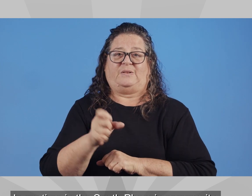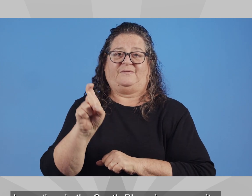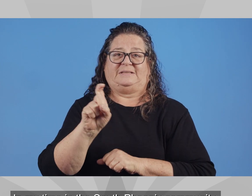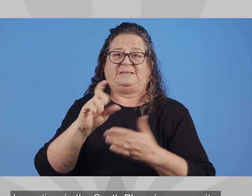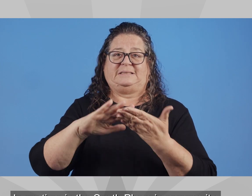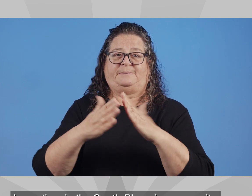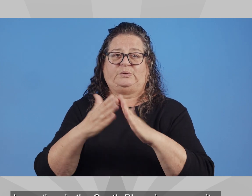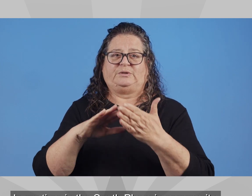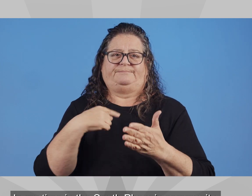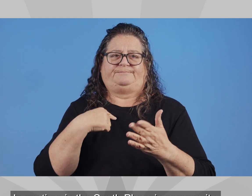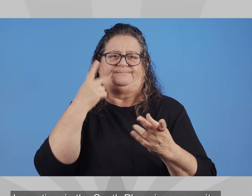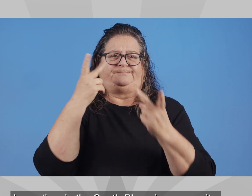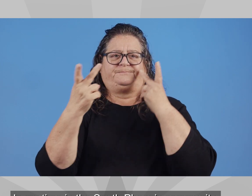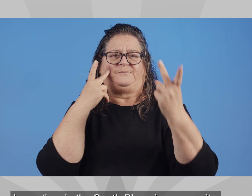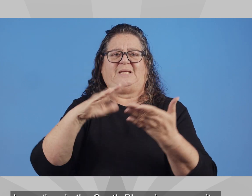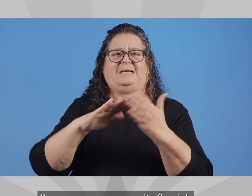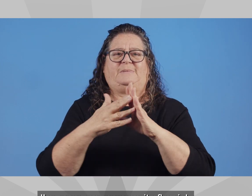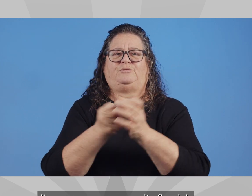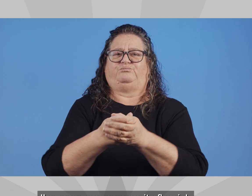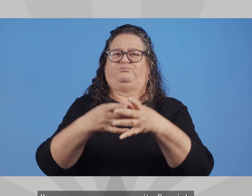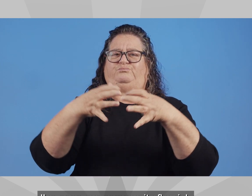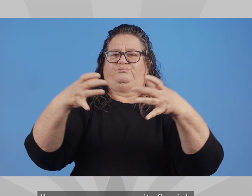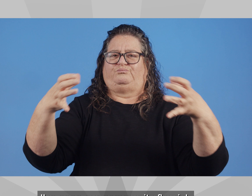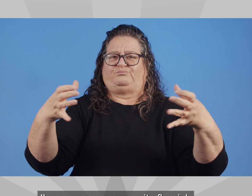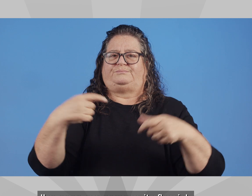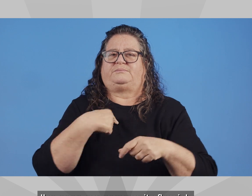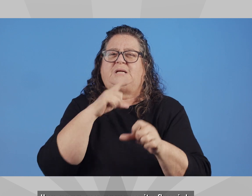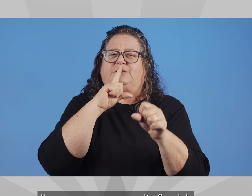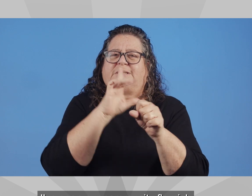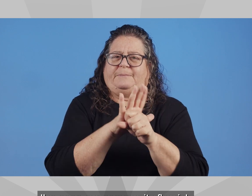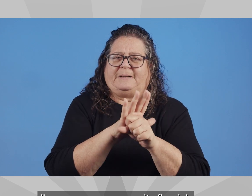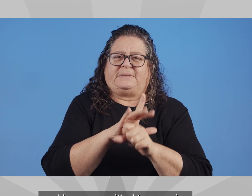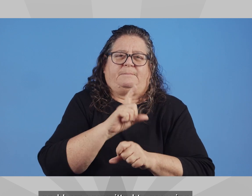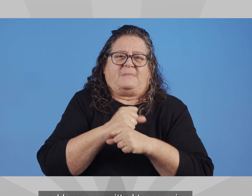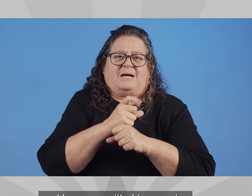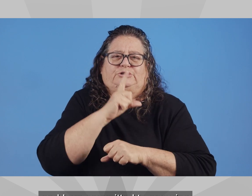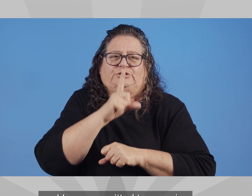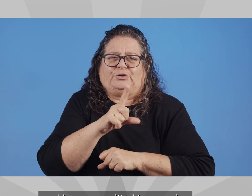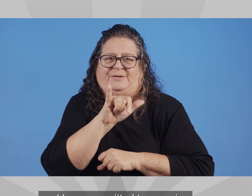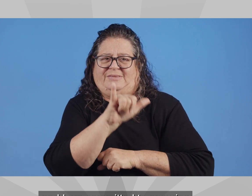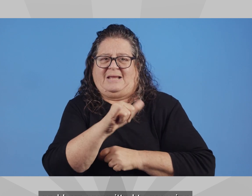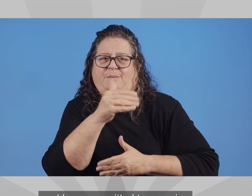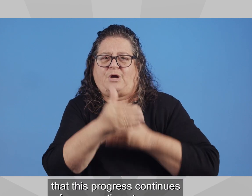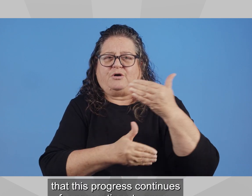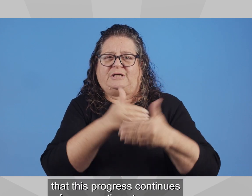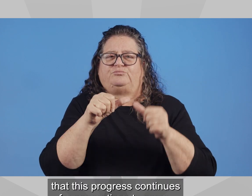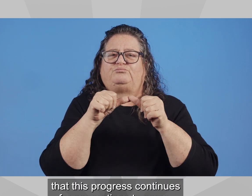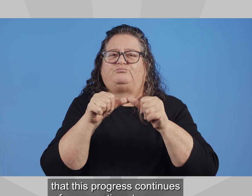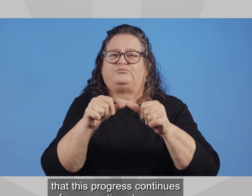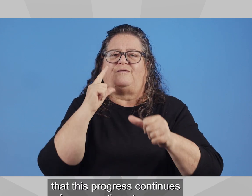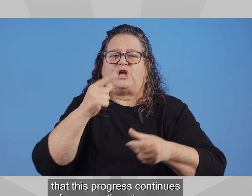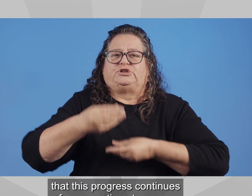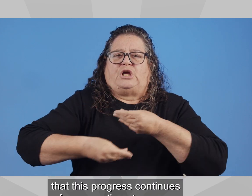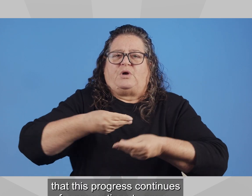In my time in the South Phoenix community, I've seen our community flourish, and I am committed to ensuring that this